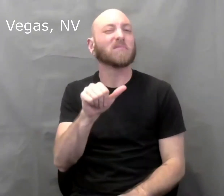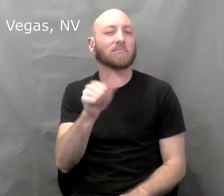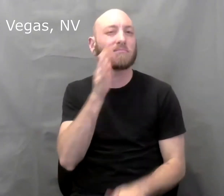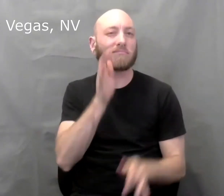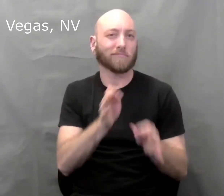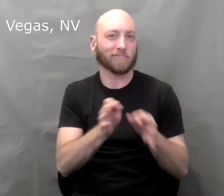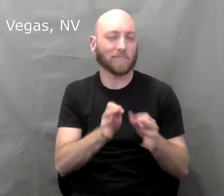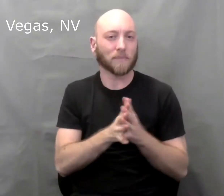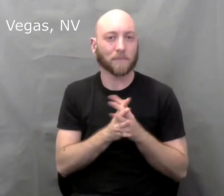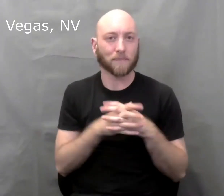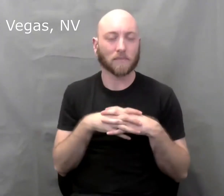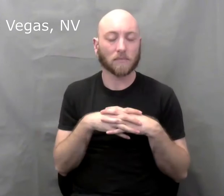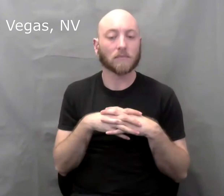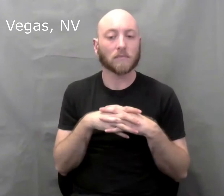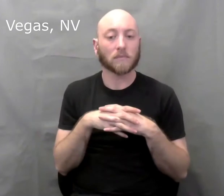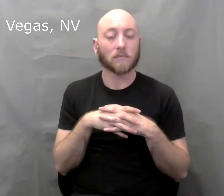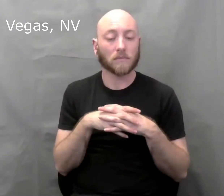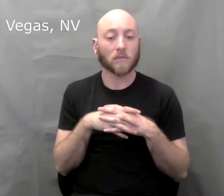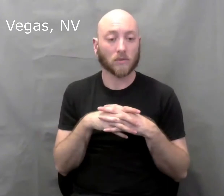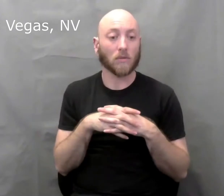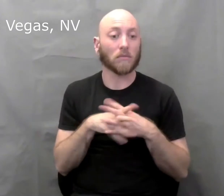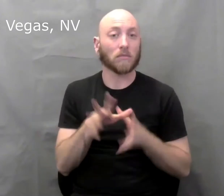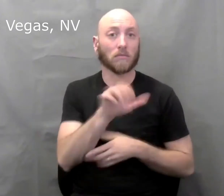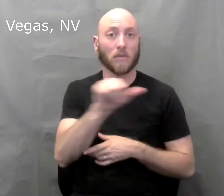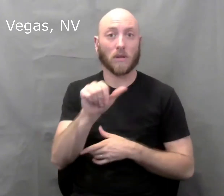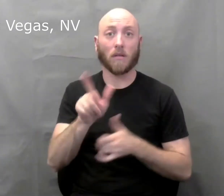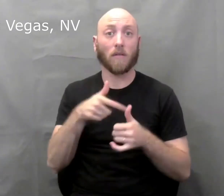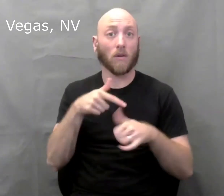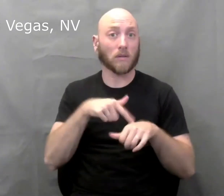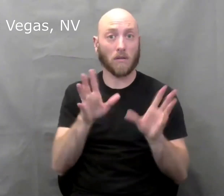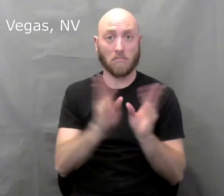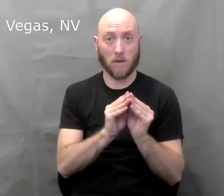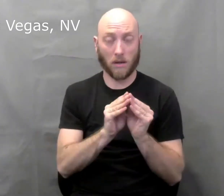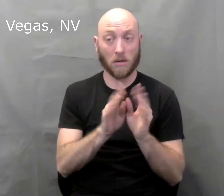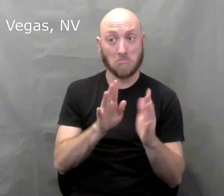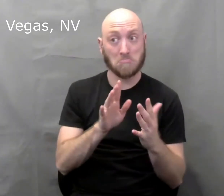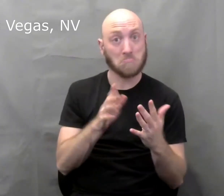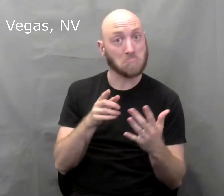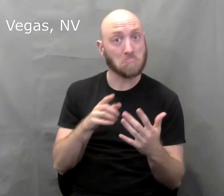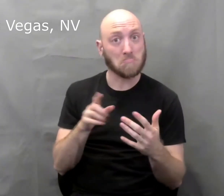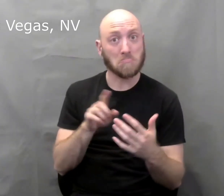My very first meeting of Alcoholics Anonymous ever, I met my very first sponsor.